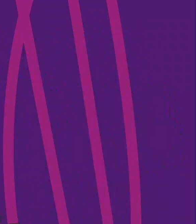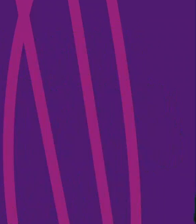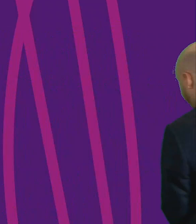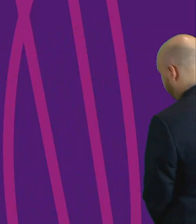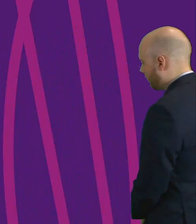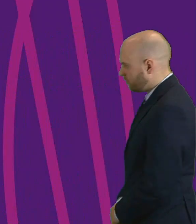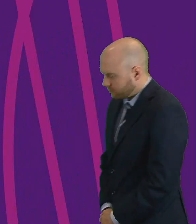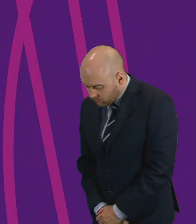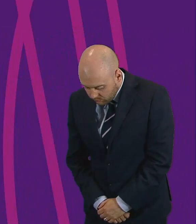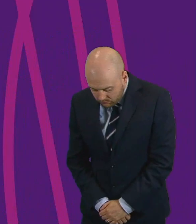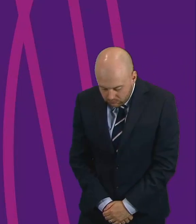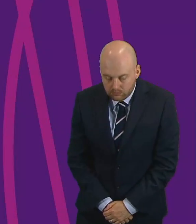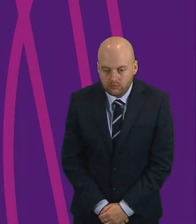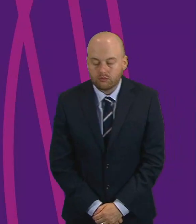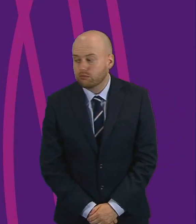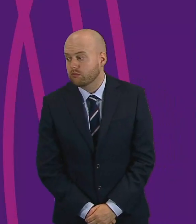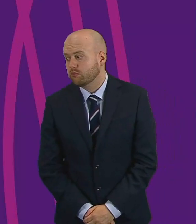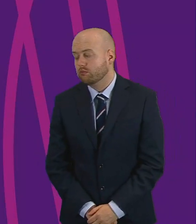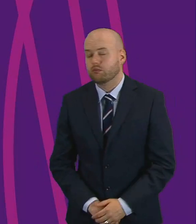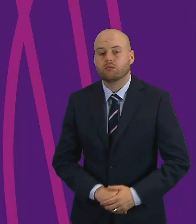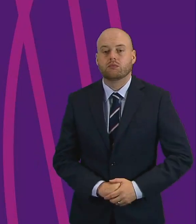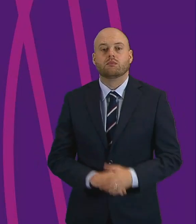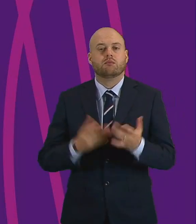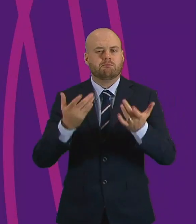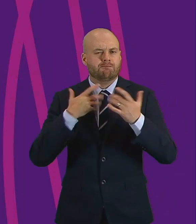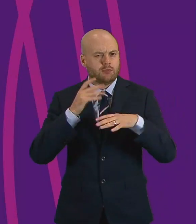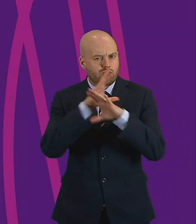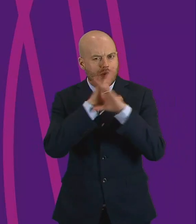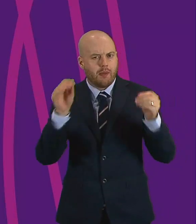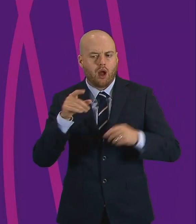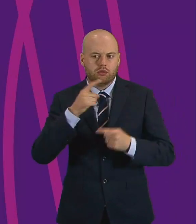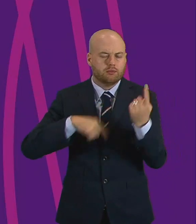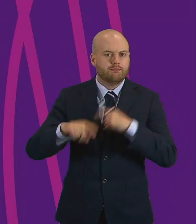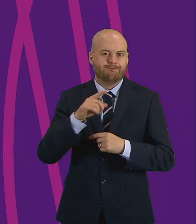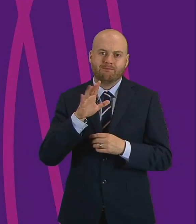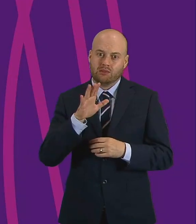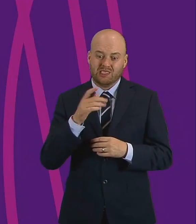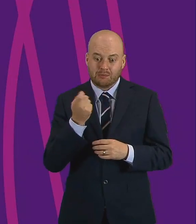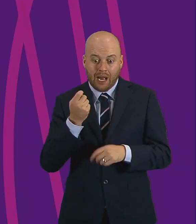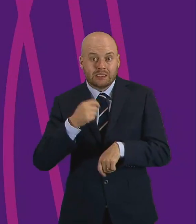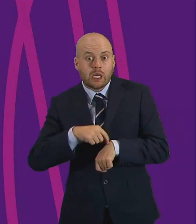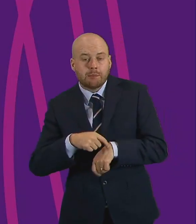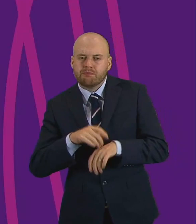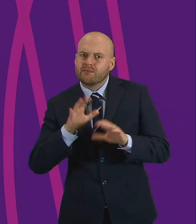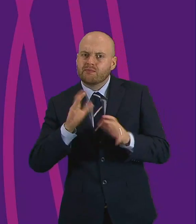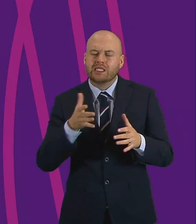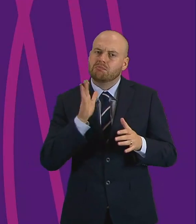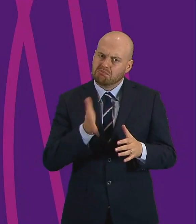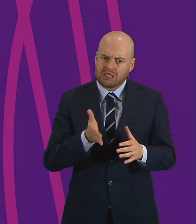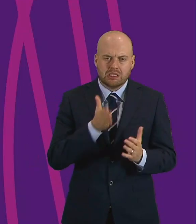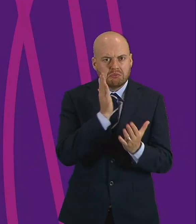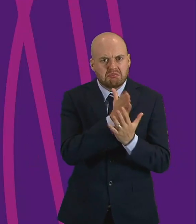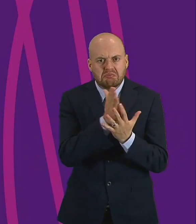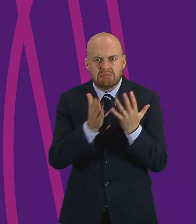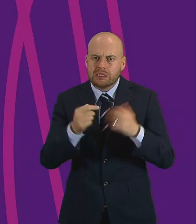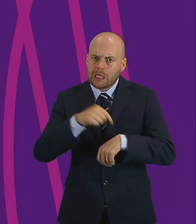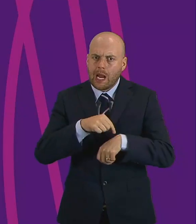Can I remind members that we have absolutely no spare time in this debate. Graham Simpson, followed by John Mason.